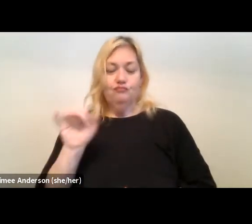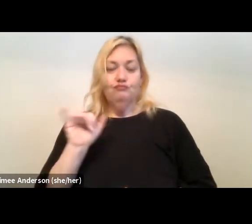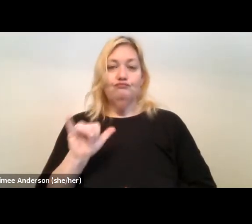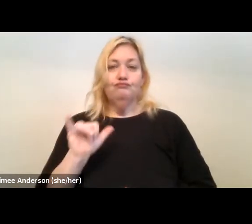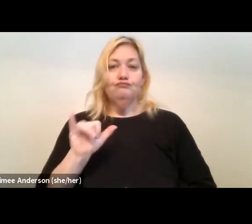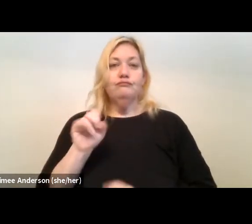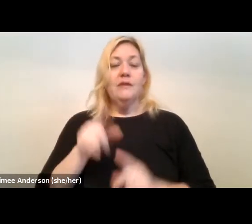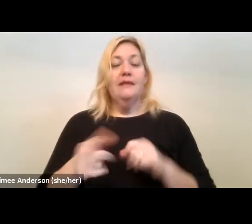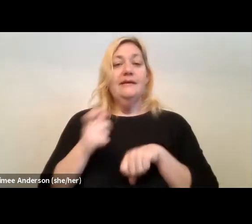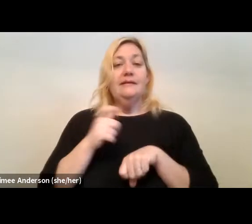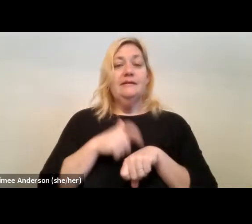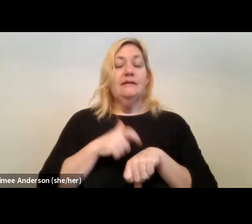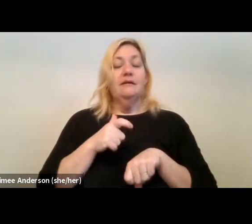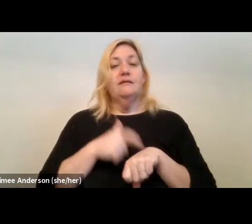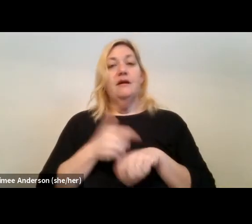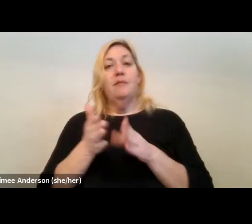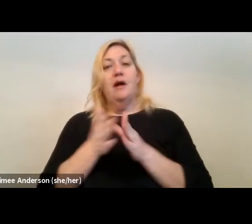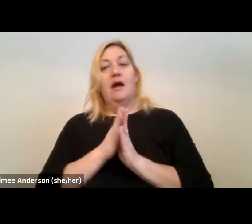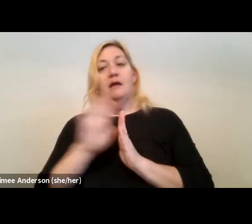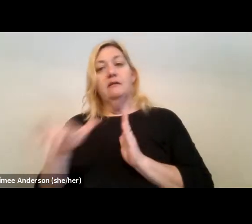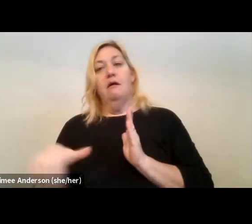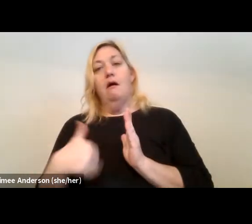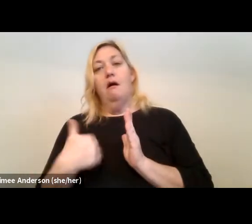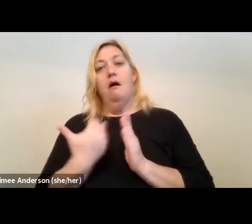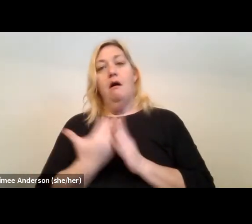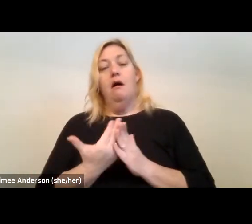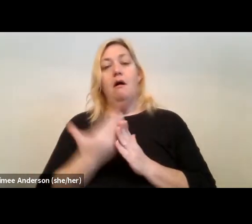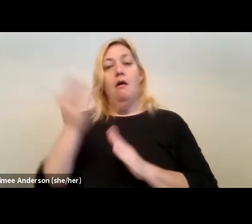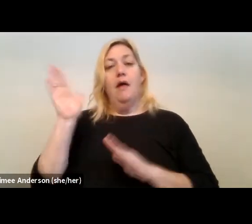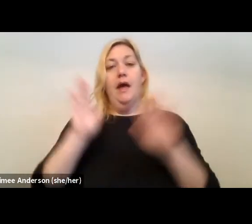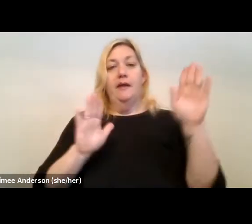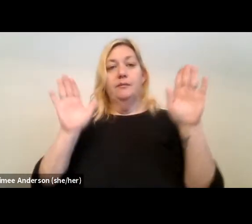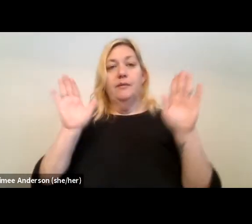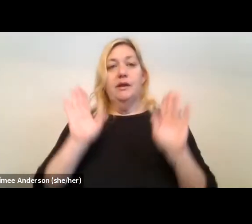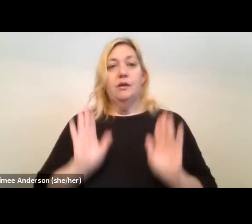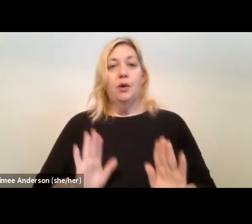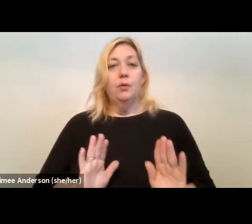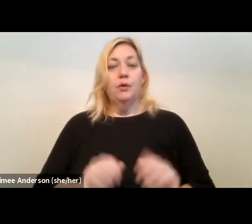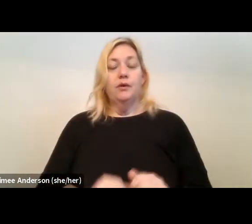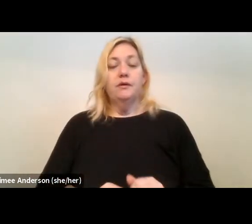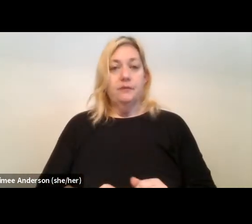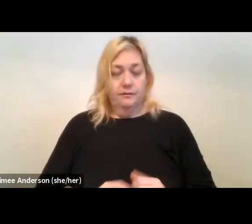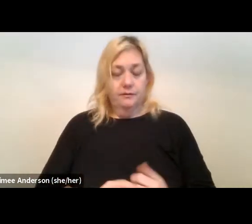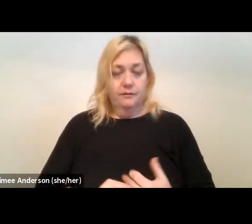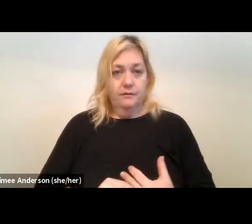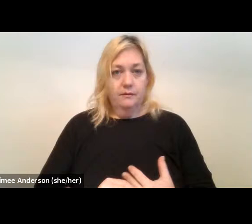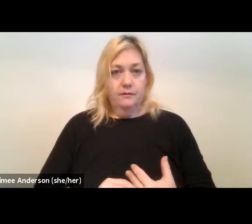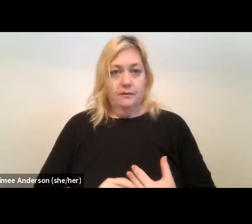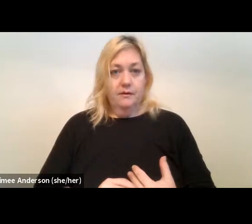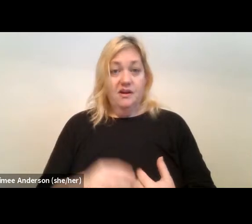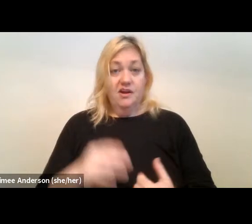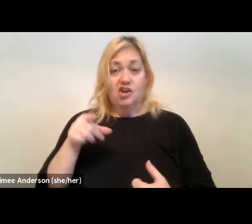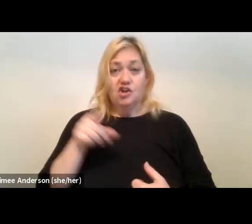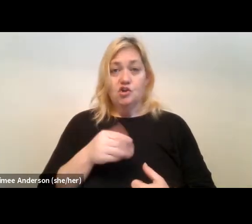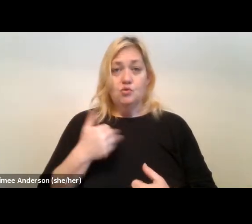At this time, I'd ask all hands be lowered. Does anyone have